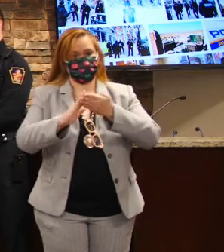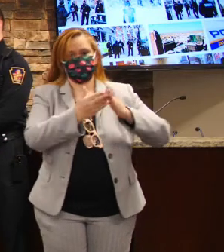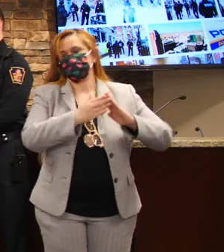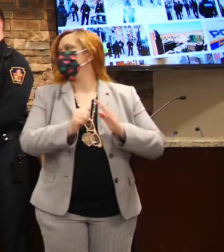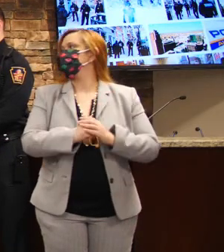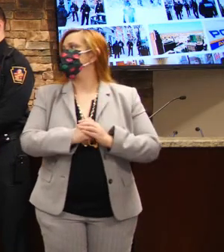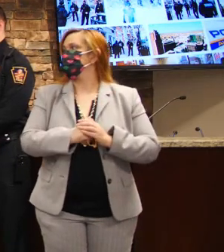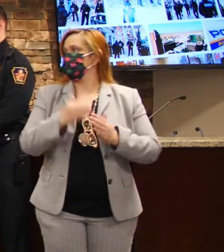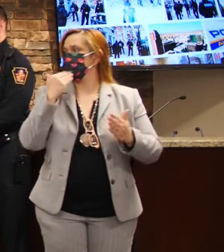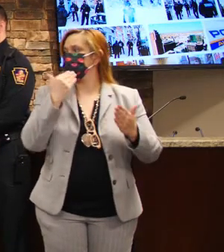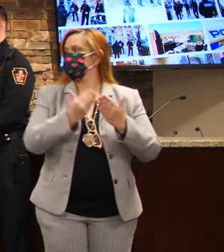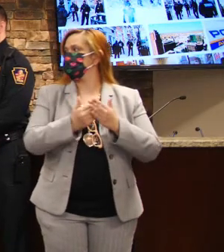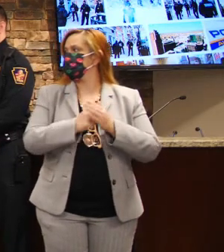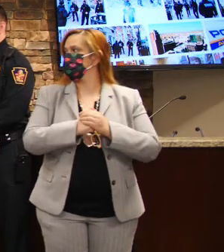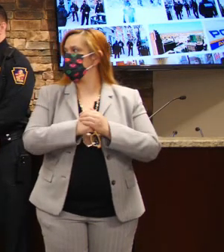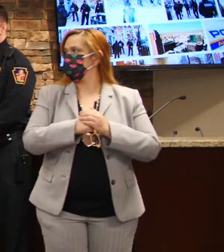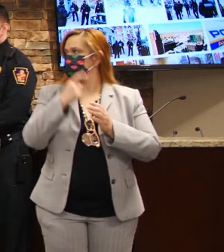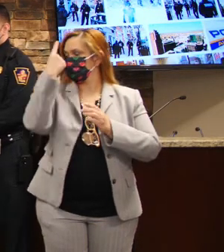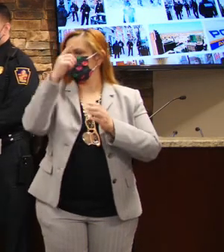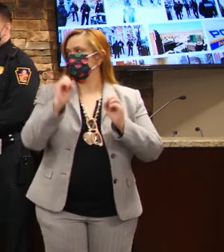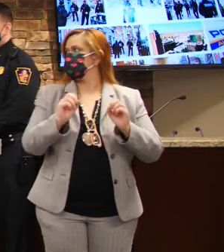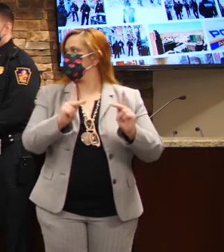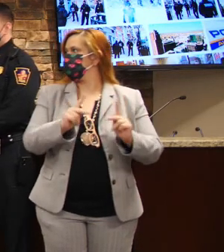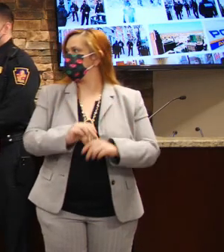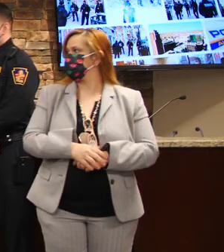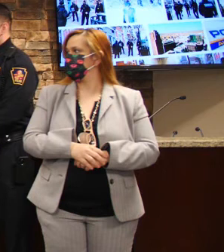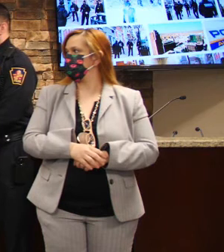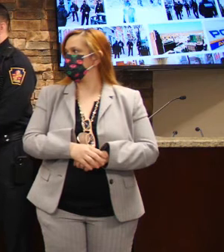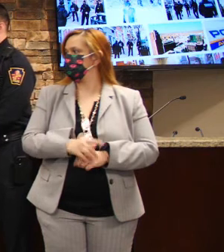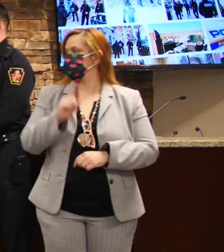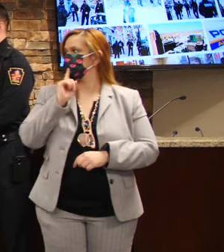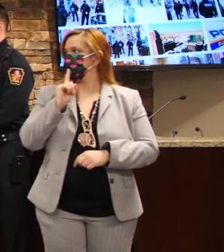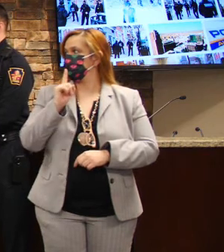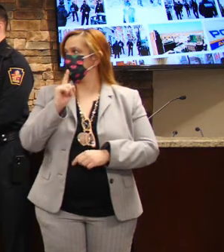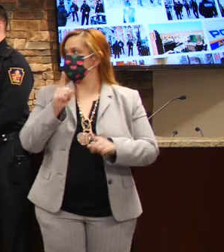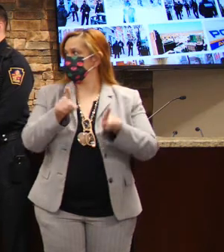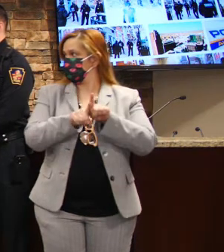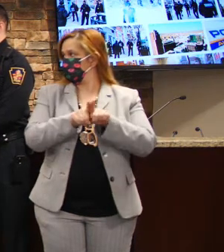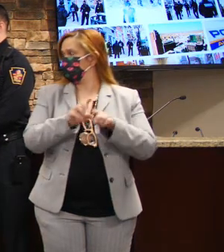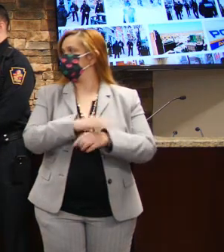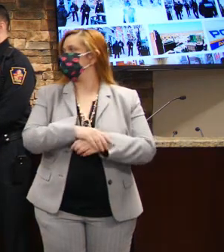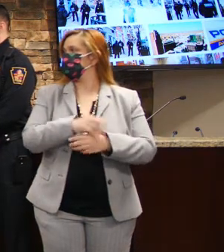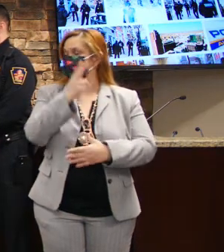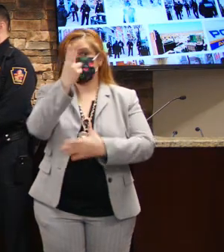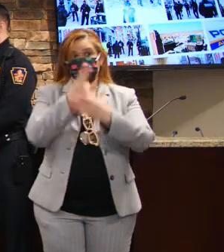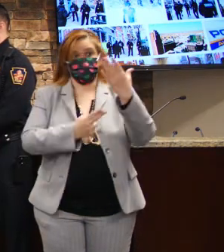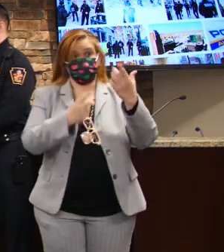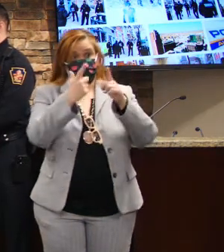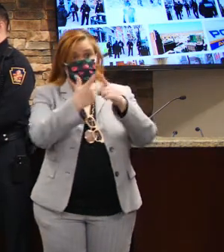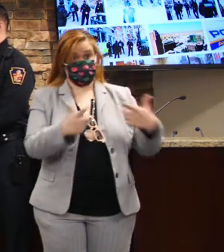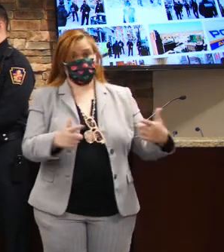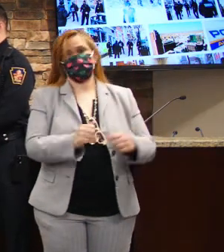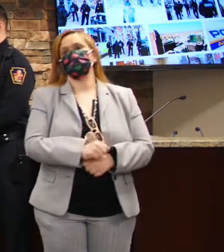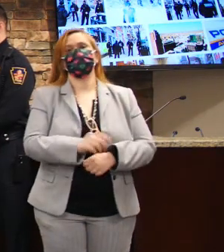Thank you, Mayor O'Connell, Councilwoman Mota, Councilman Hendricks, President Garrity, for trusting us enough to